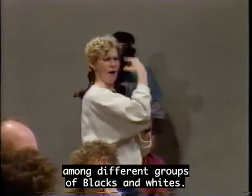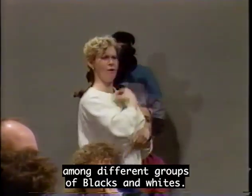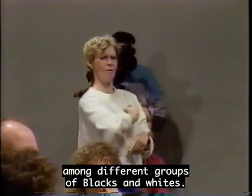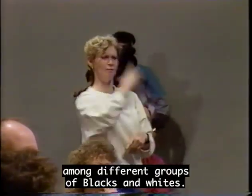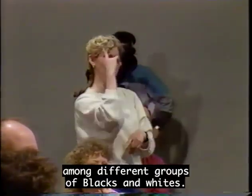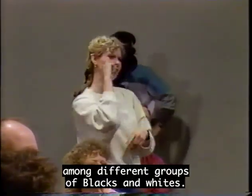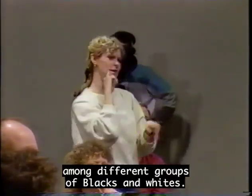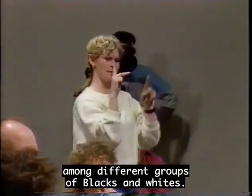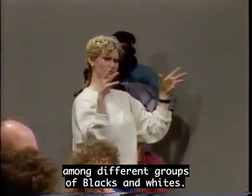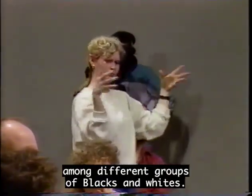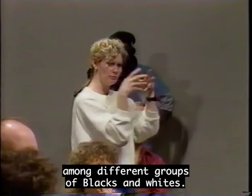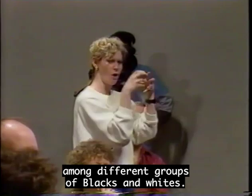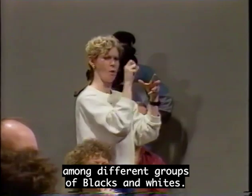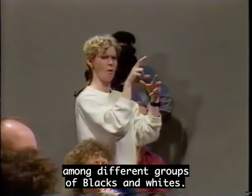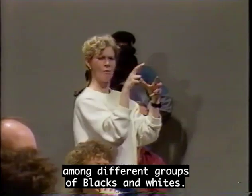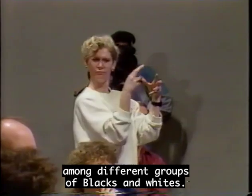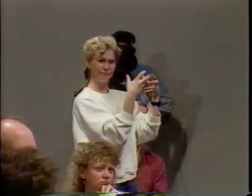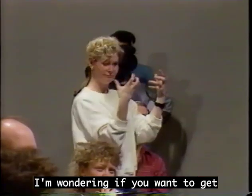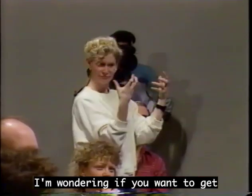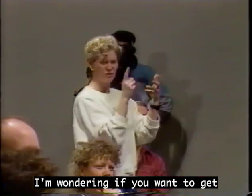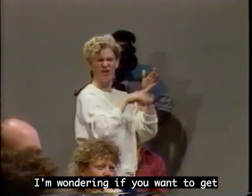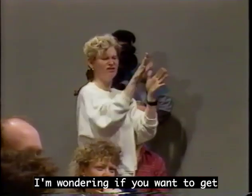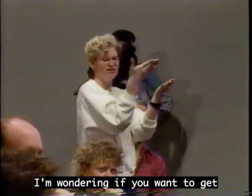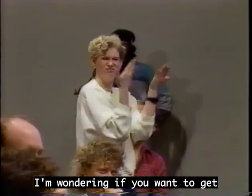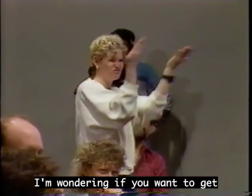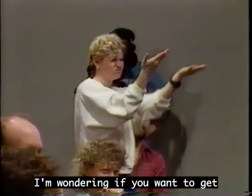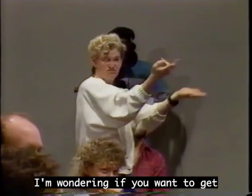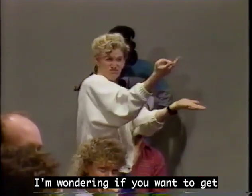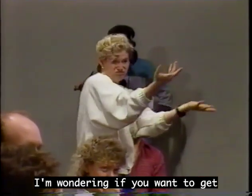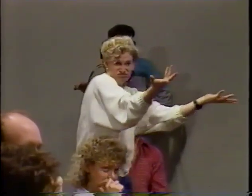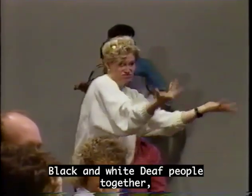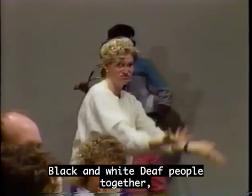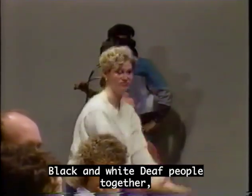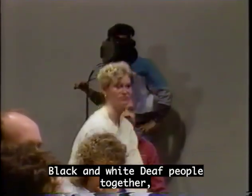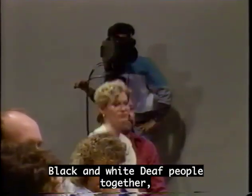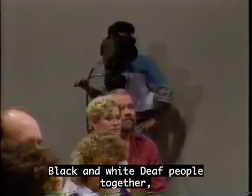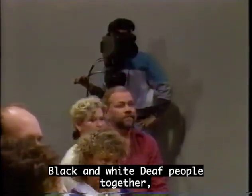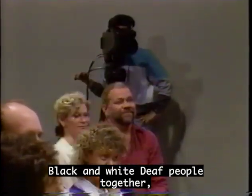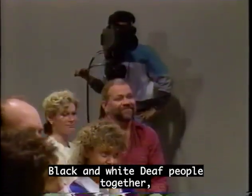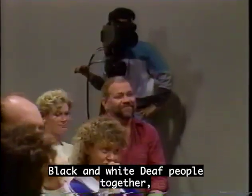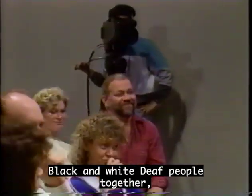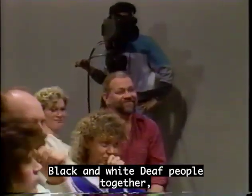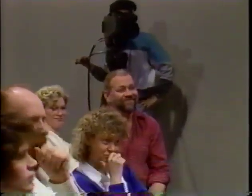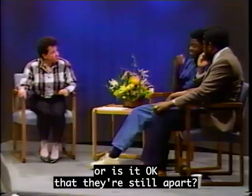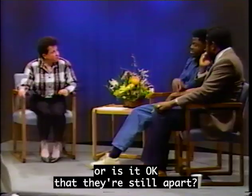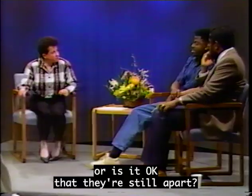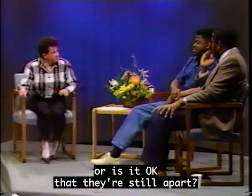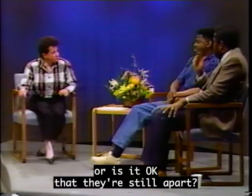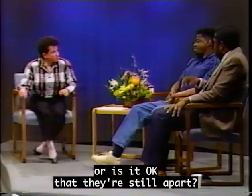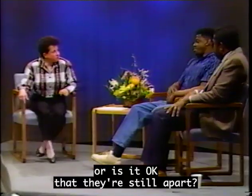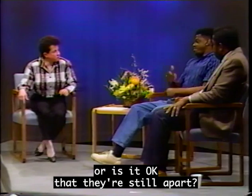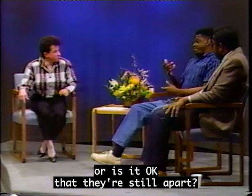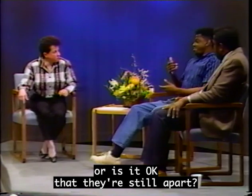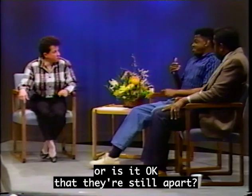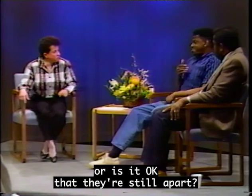groups of blacks and whites. I'm wondering if you want to get black and white deaf people together, or is it okay that they're still apart?